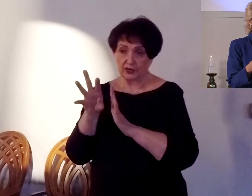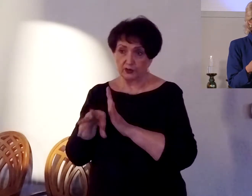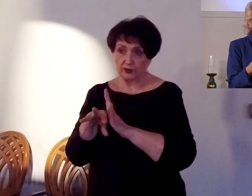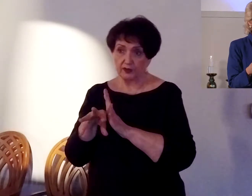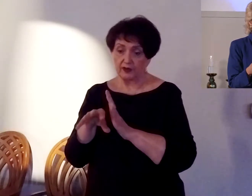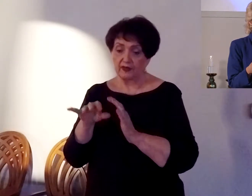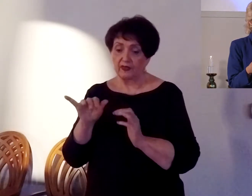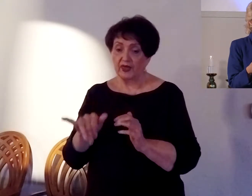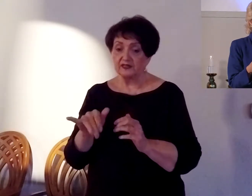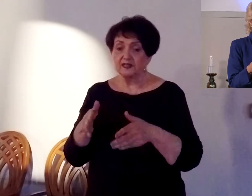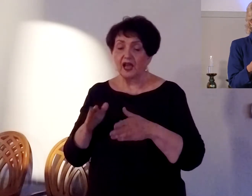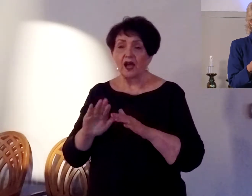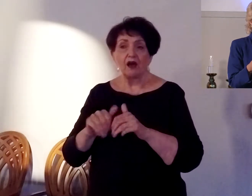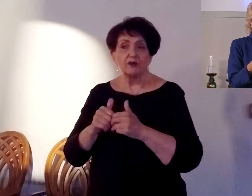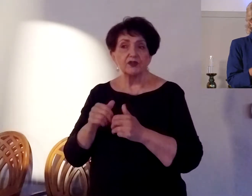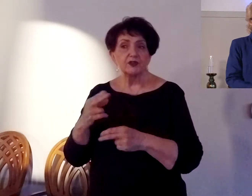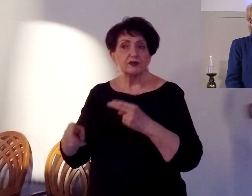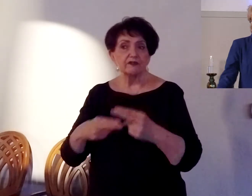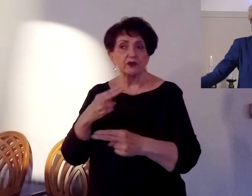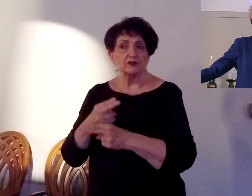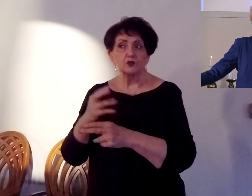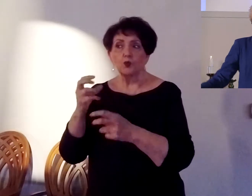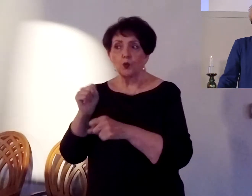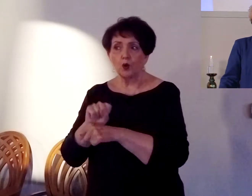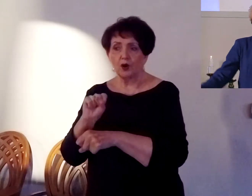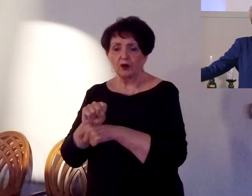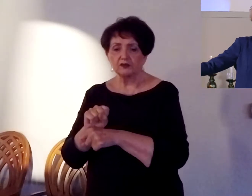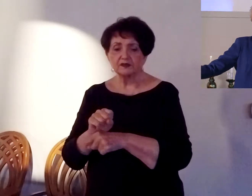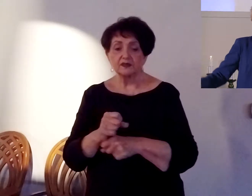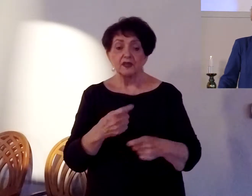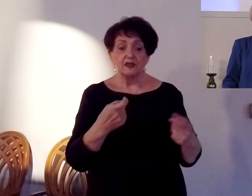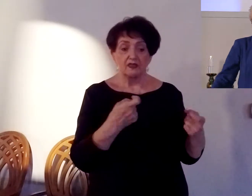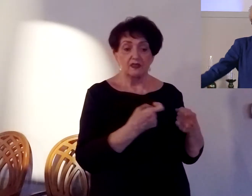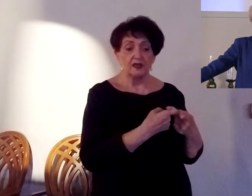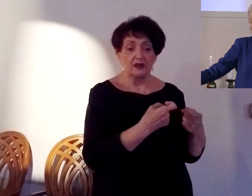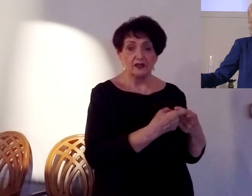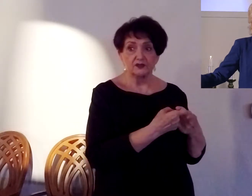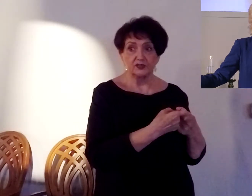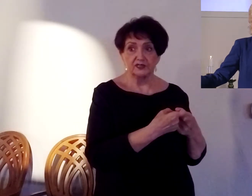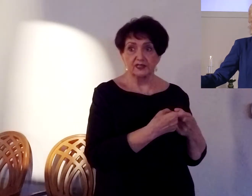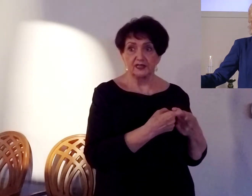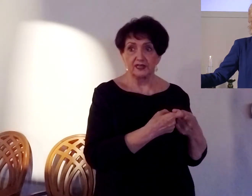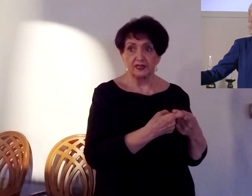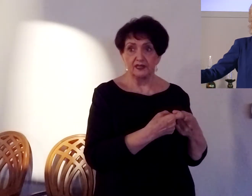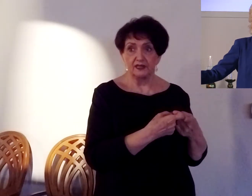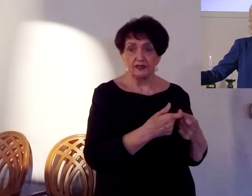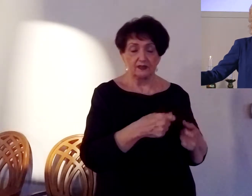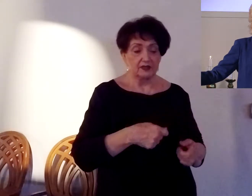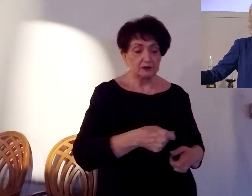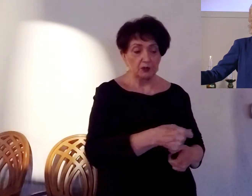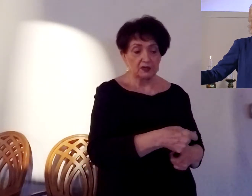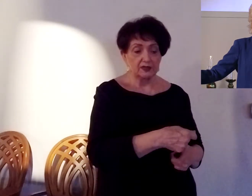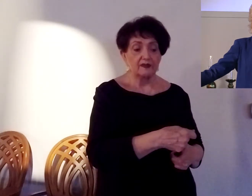way the universe works. The electricity that's plugged into is the